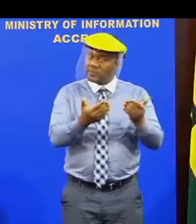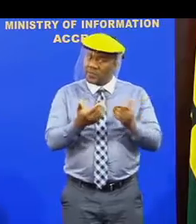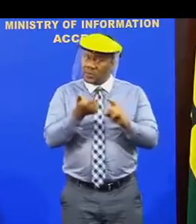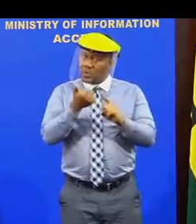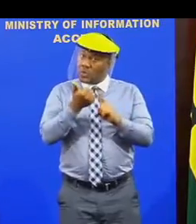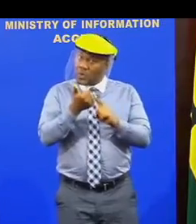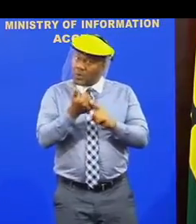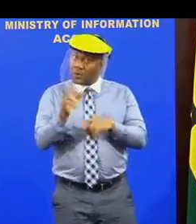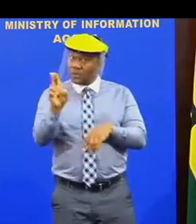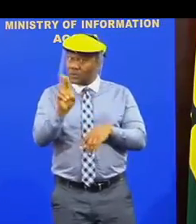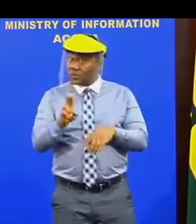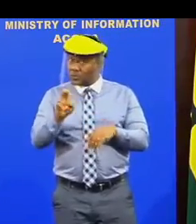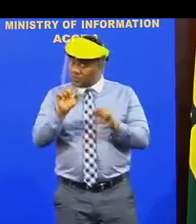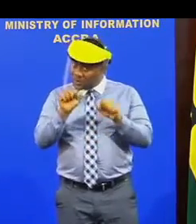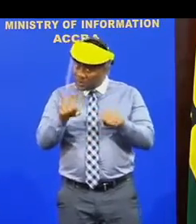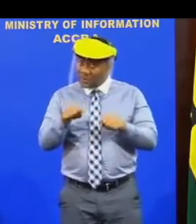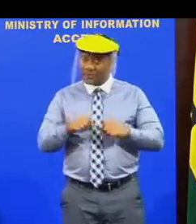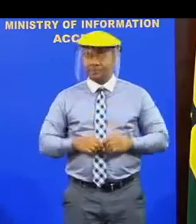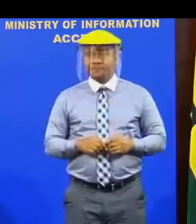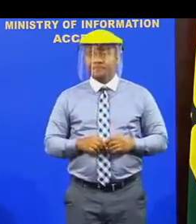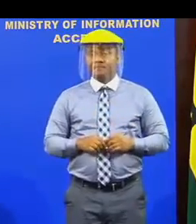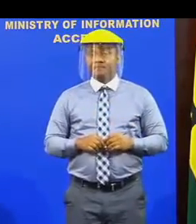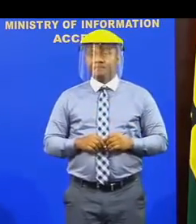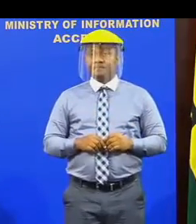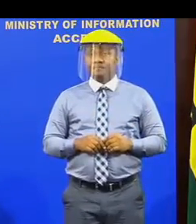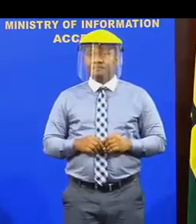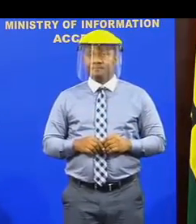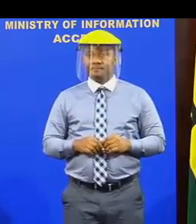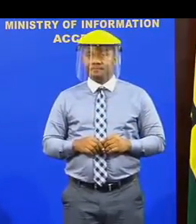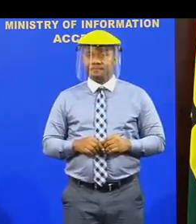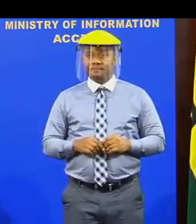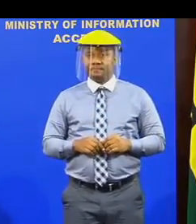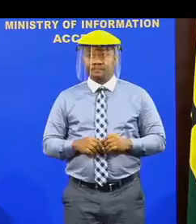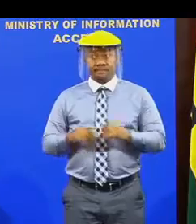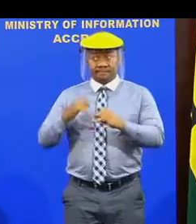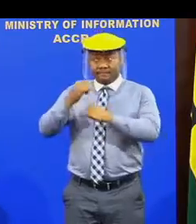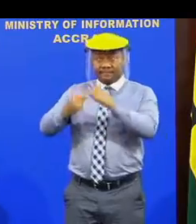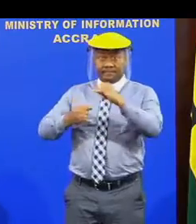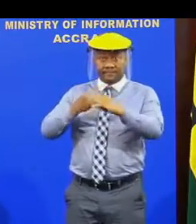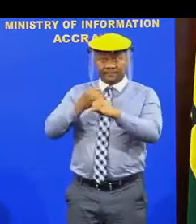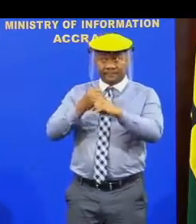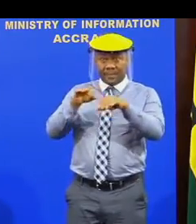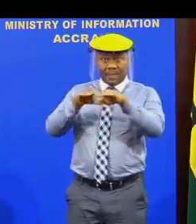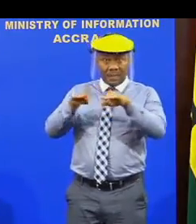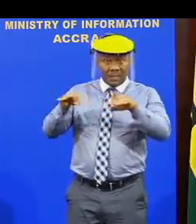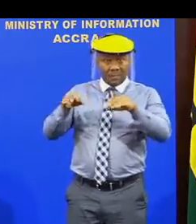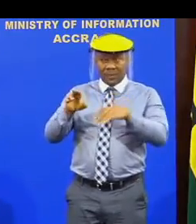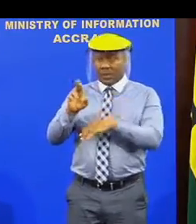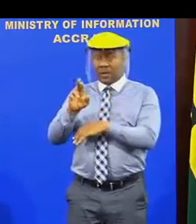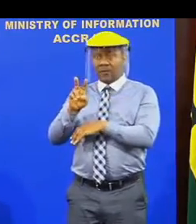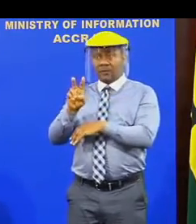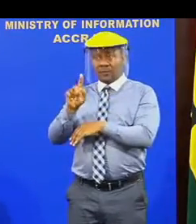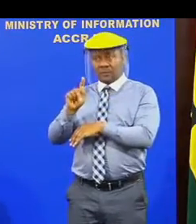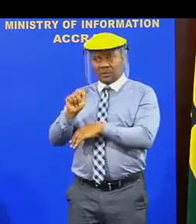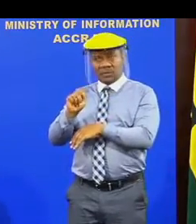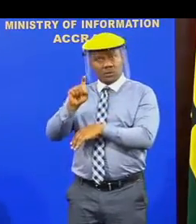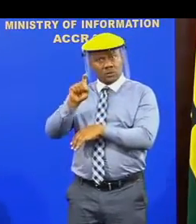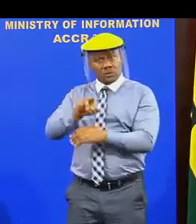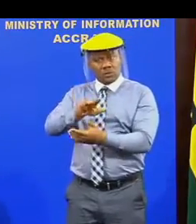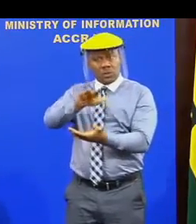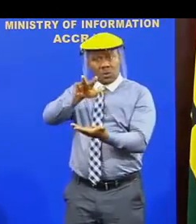use. According to best practice, international practice, all RDTs must be validated in the country